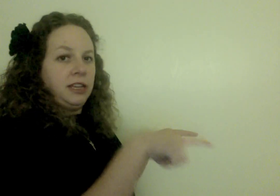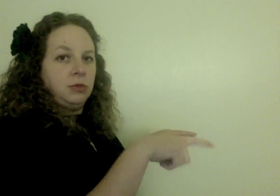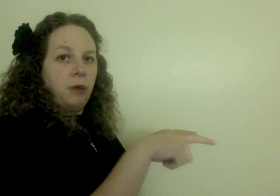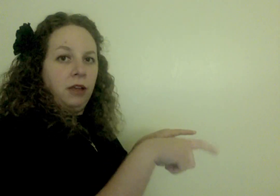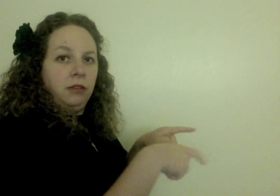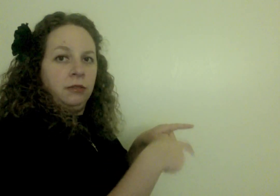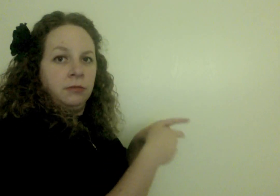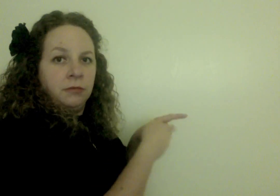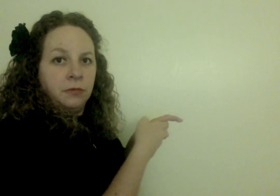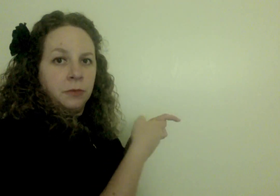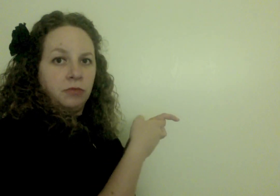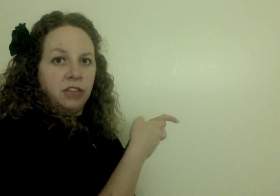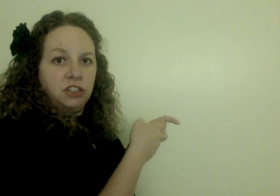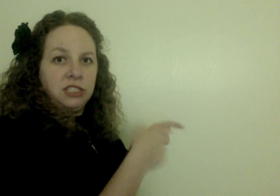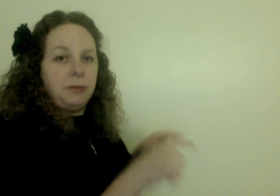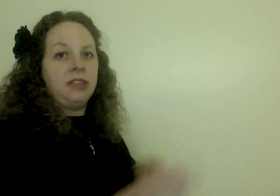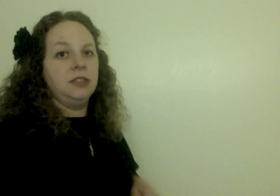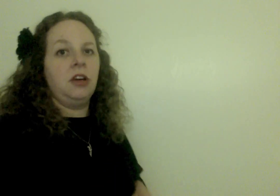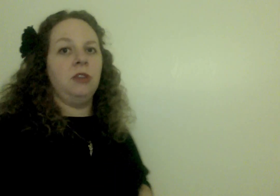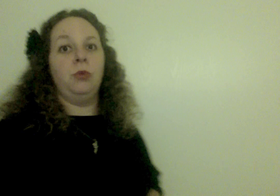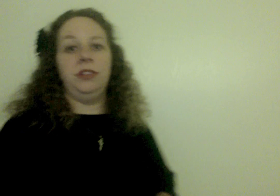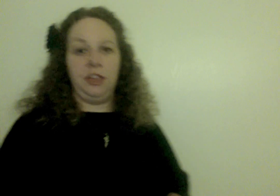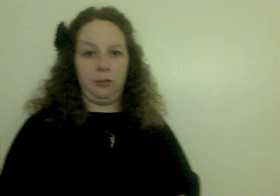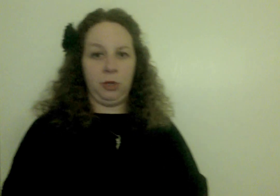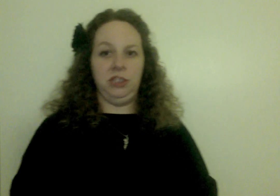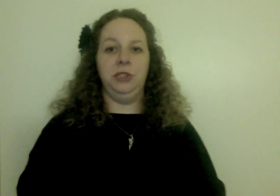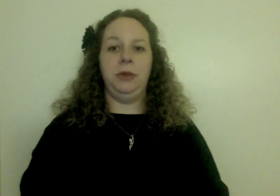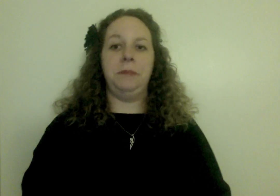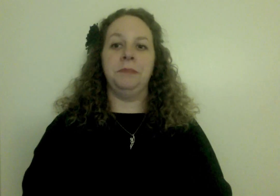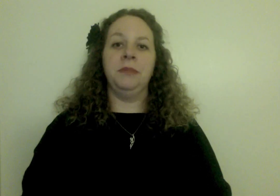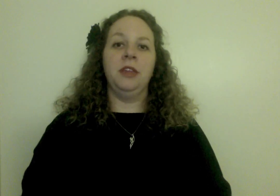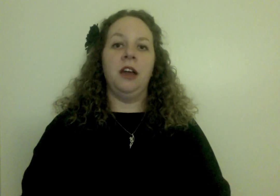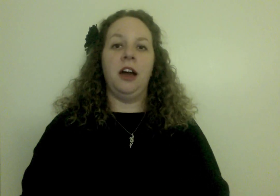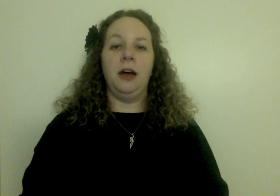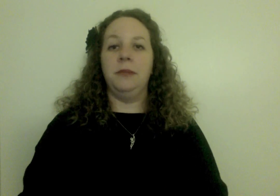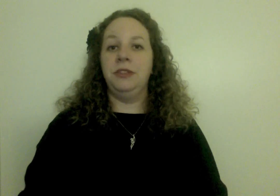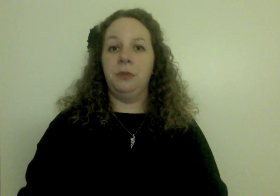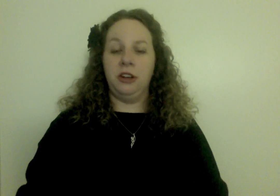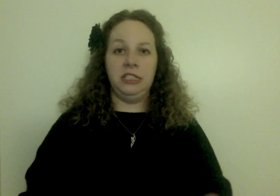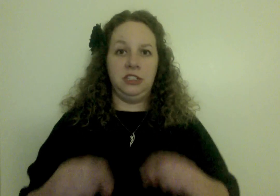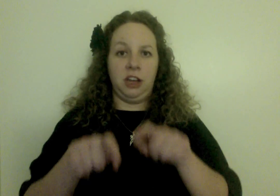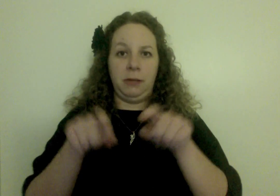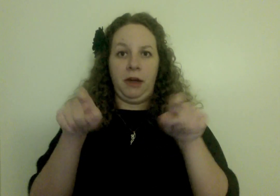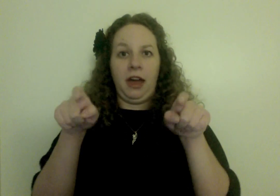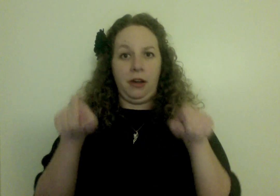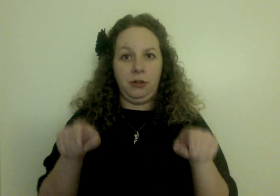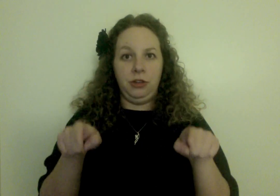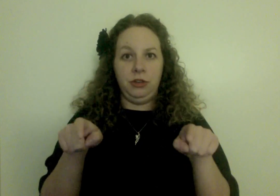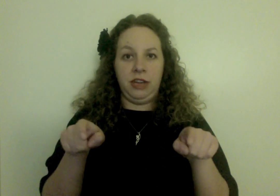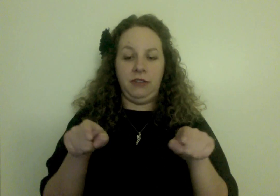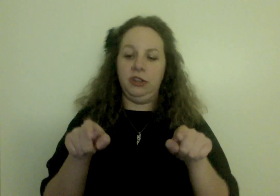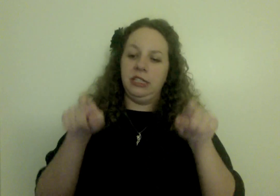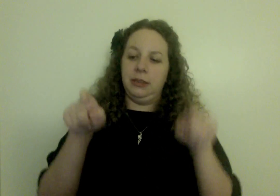as well. It just depends on what the other person is doing. And then we already did talk about how you could have your legs separate